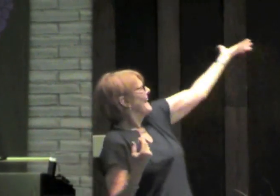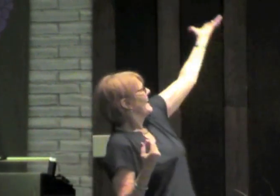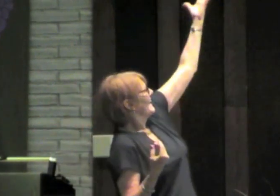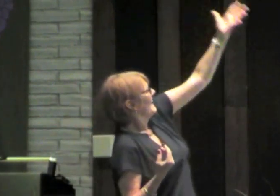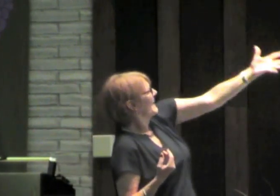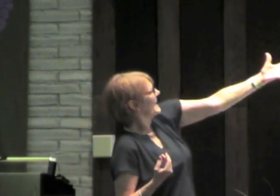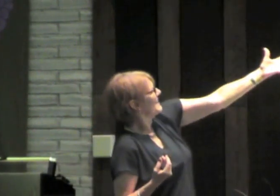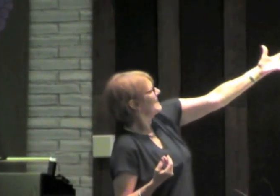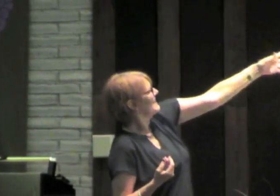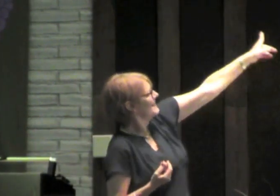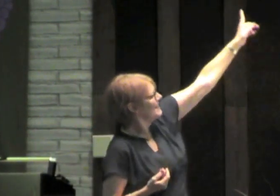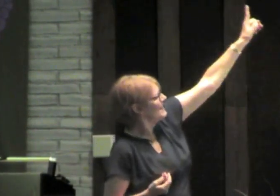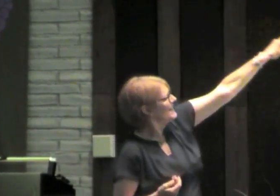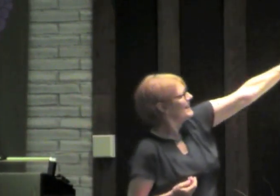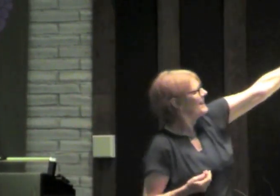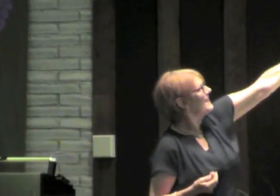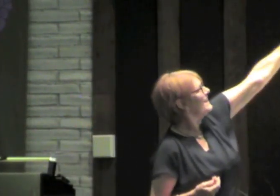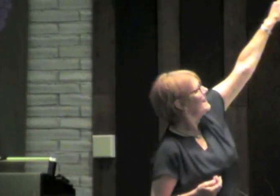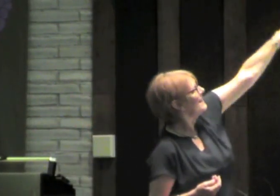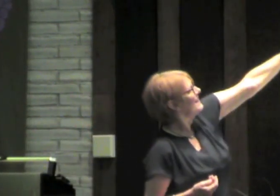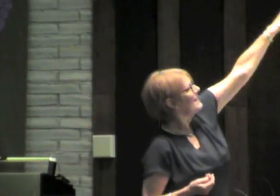People were so friendly with us.